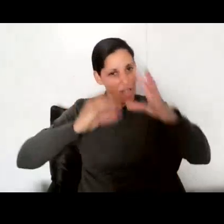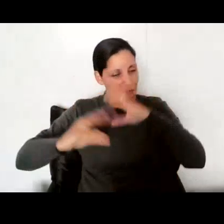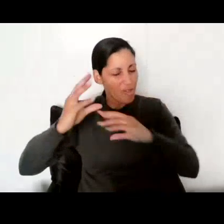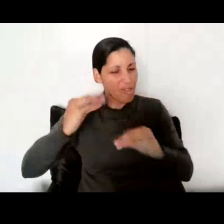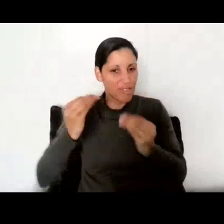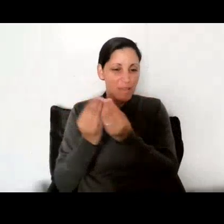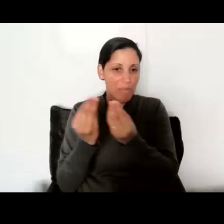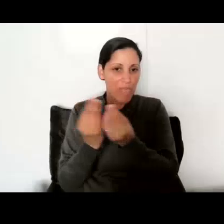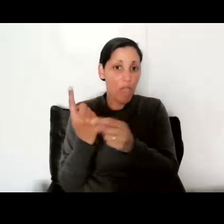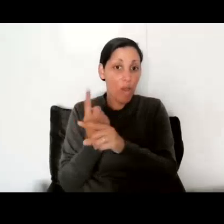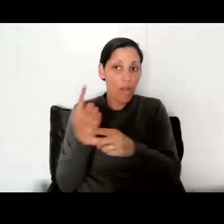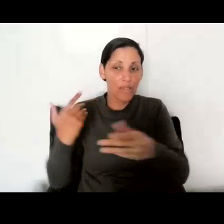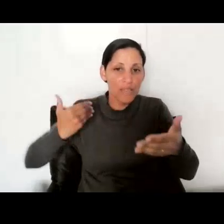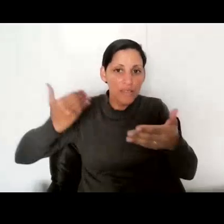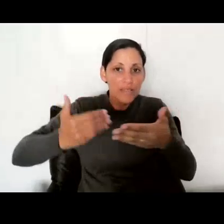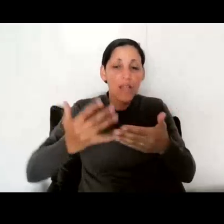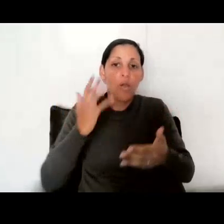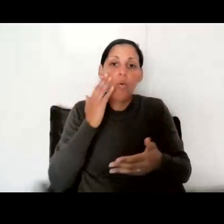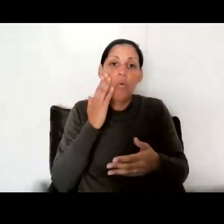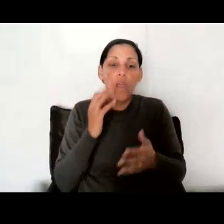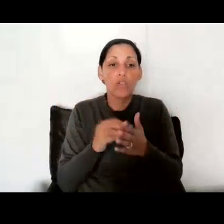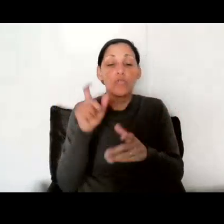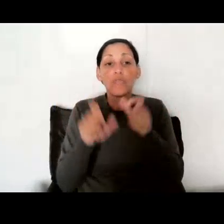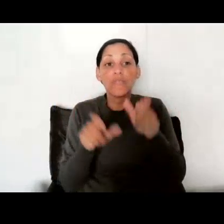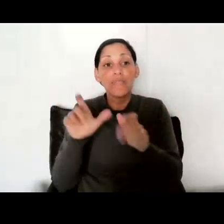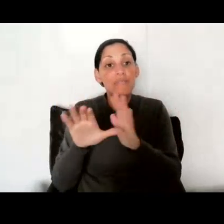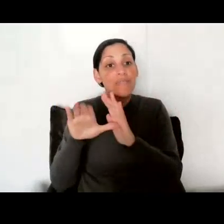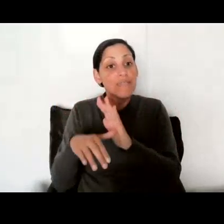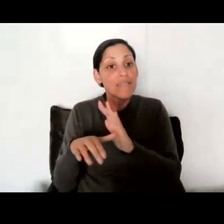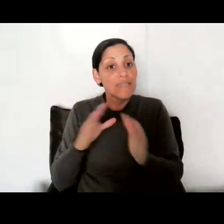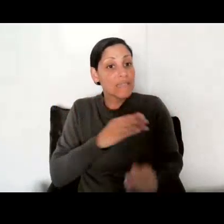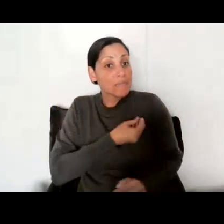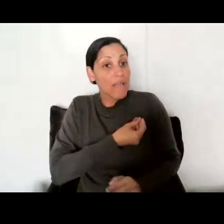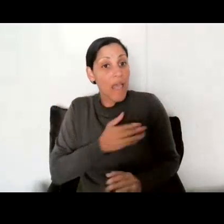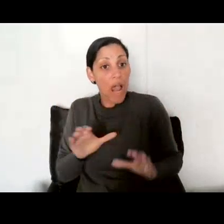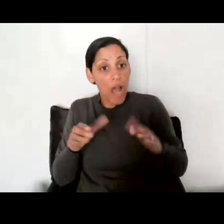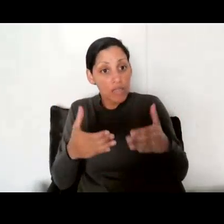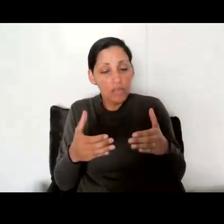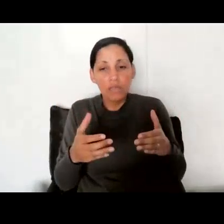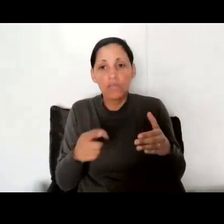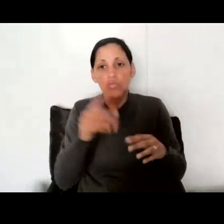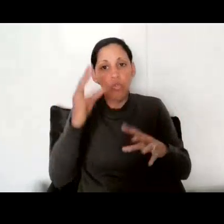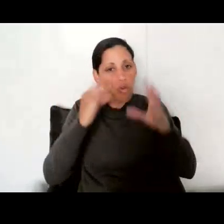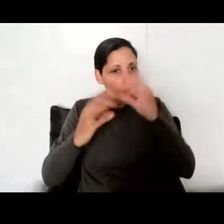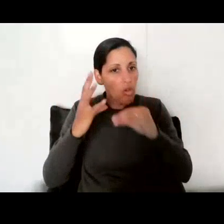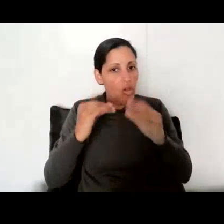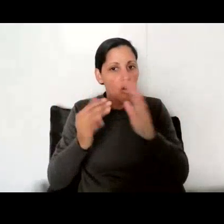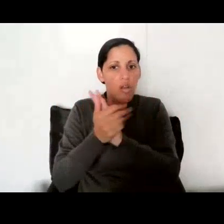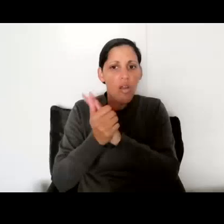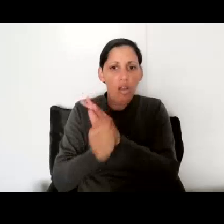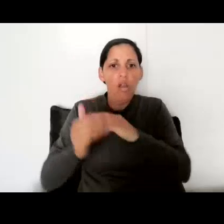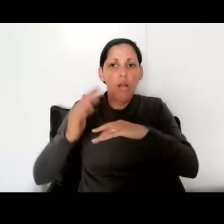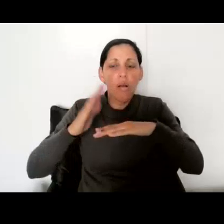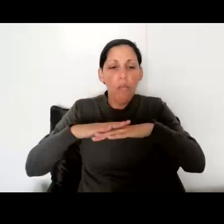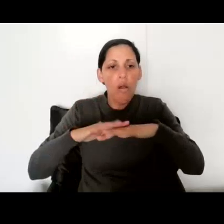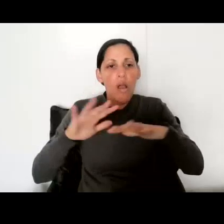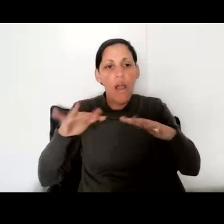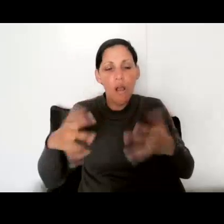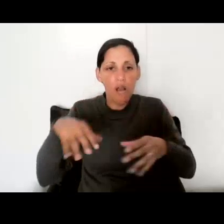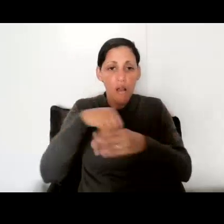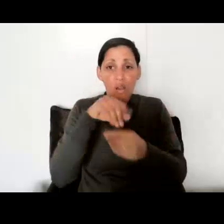you have students with disabilities in class. You learn new skills, you learn how to do more inclusion. When I came into UCT,